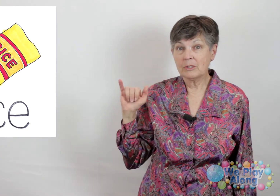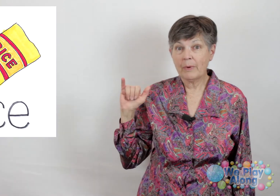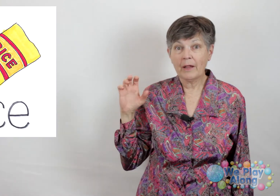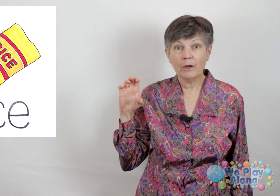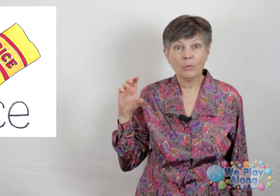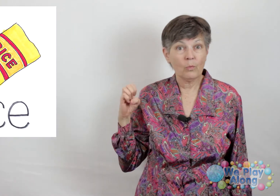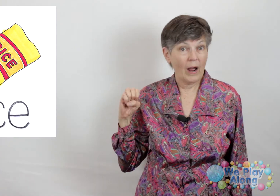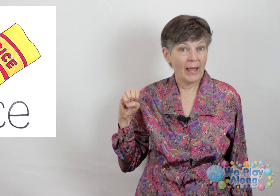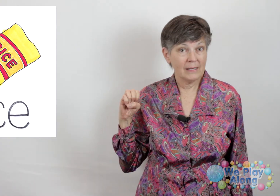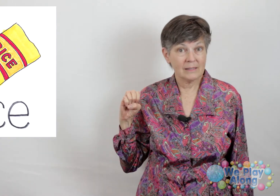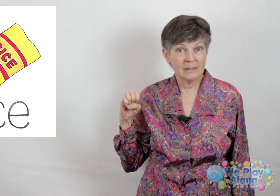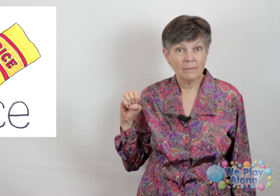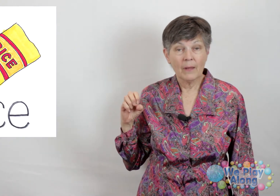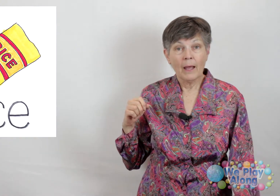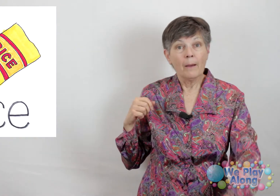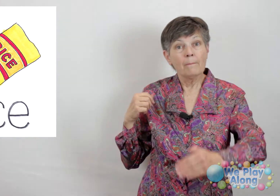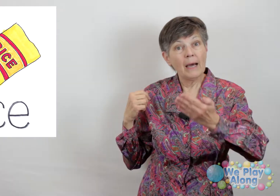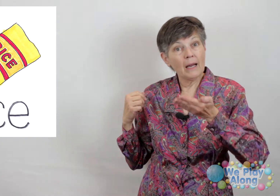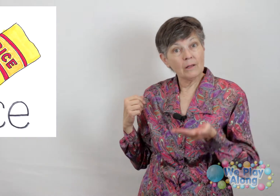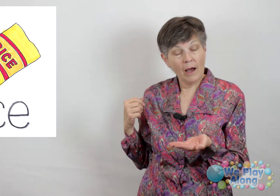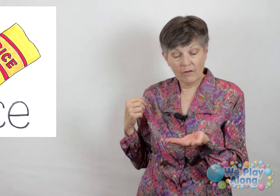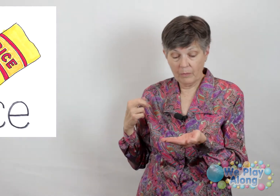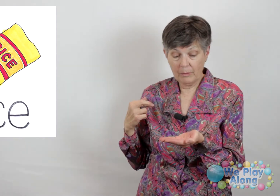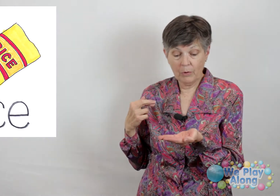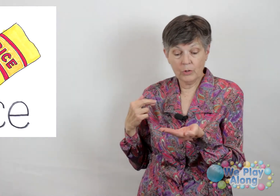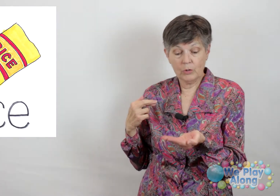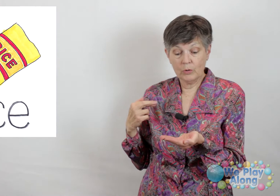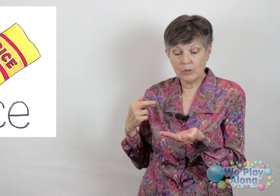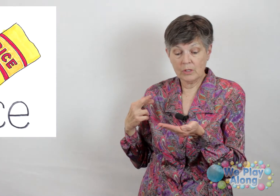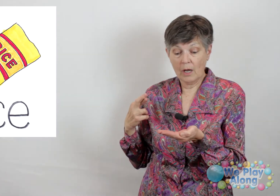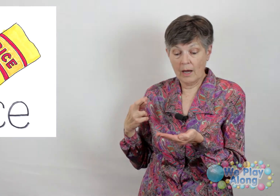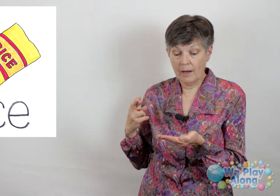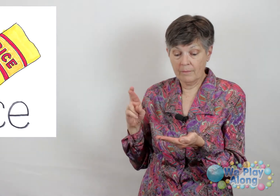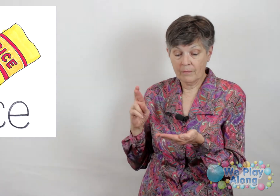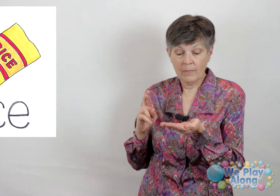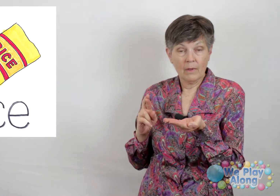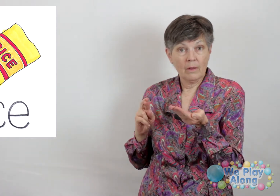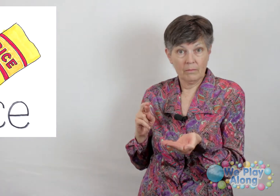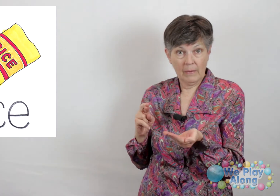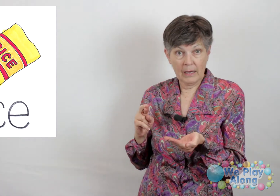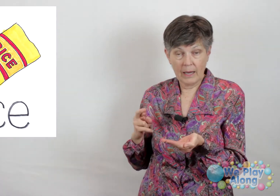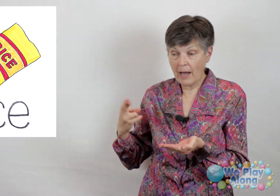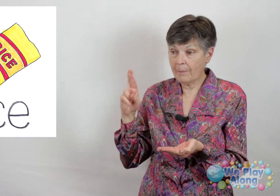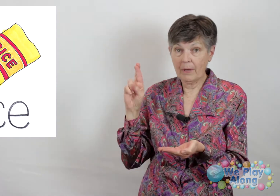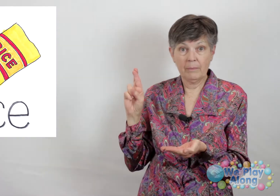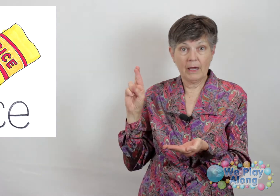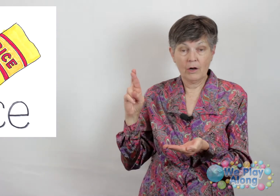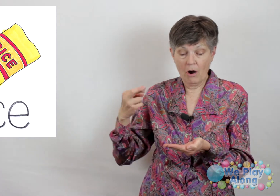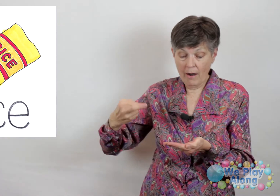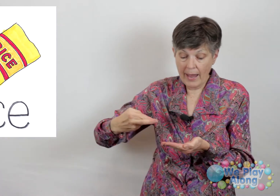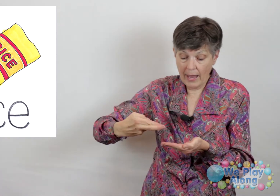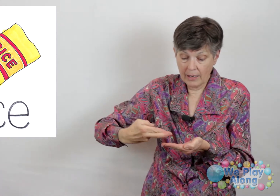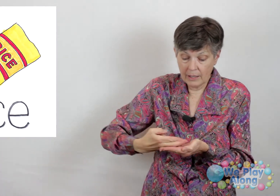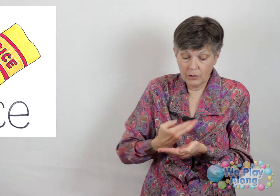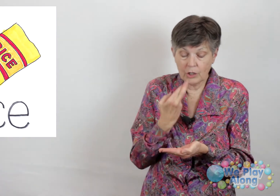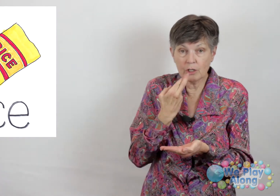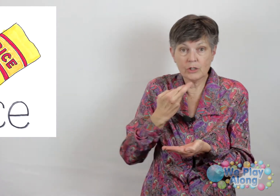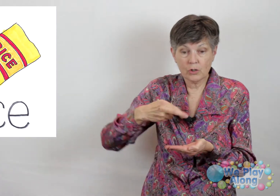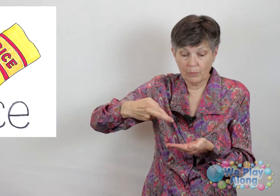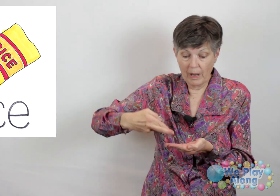spell it rice. But a lot of people use, make a cup and make an R hand, and you're going to scoop up